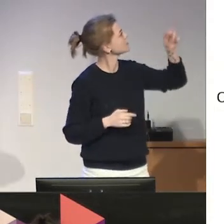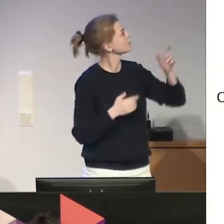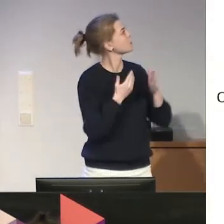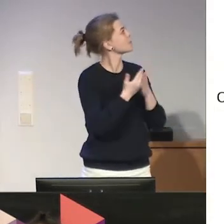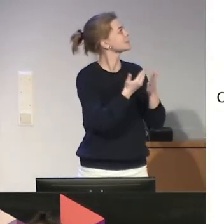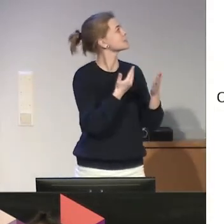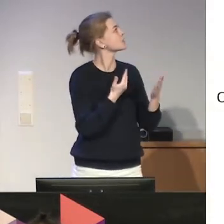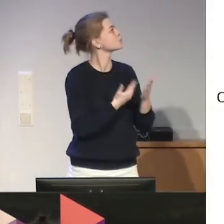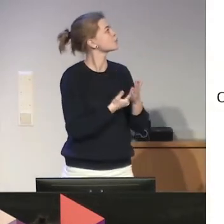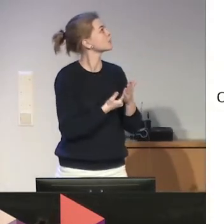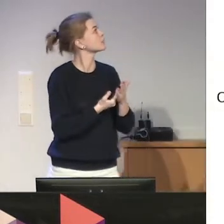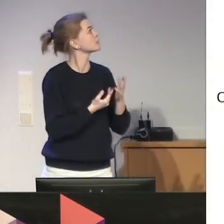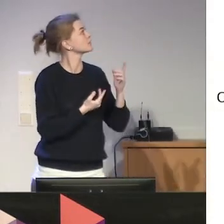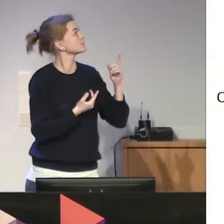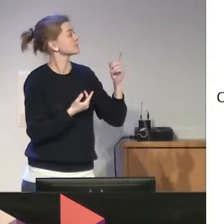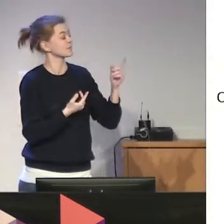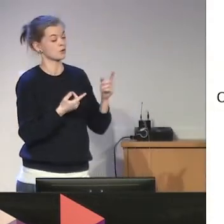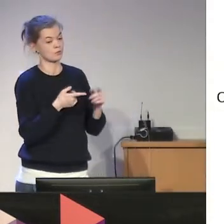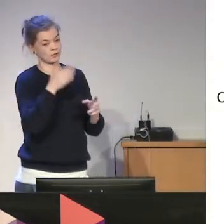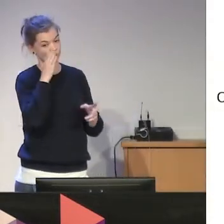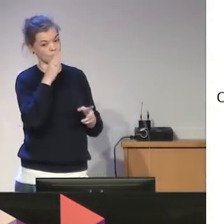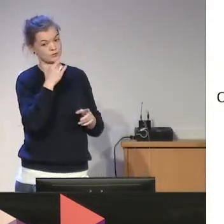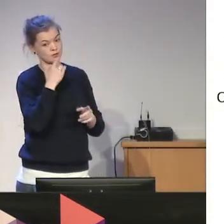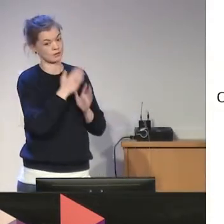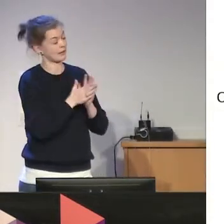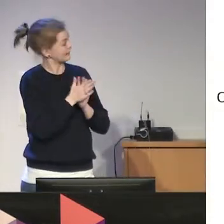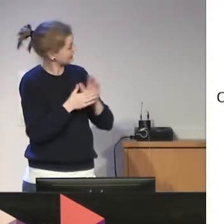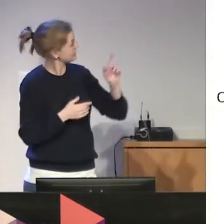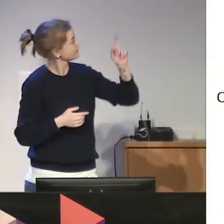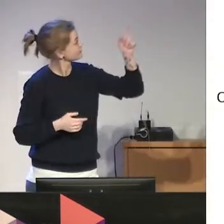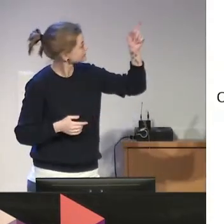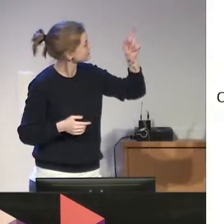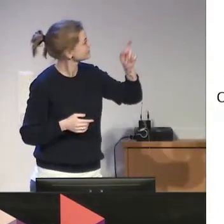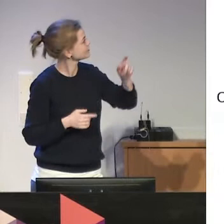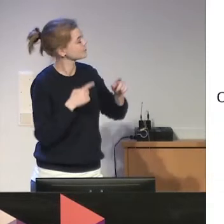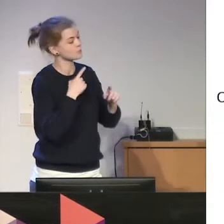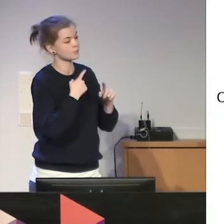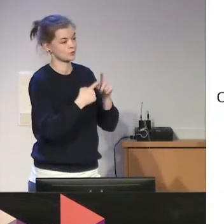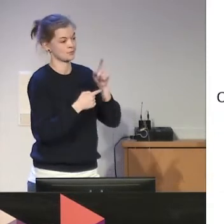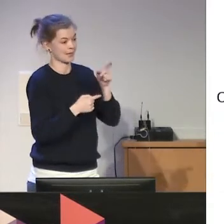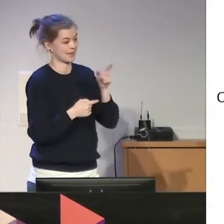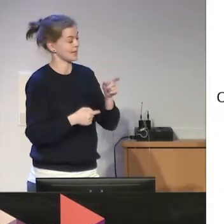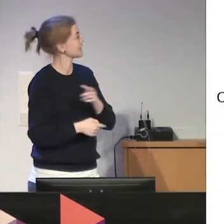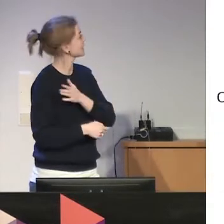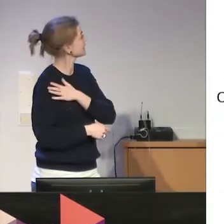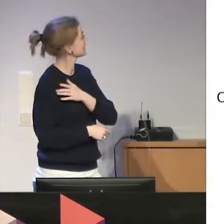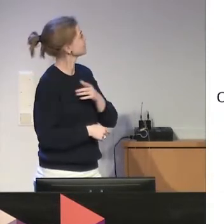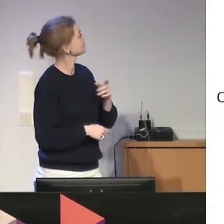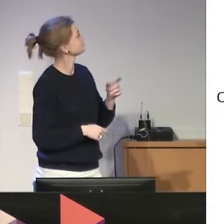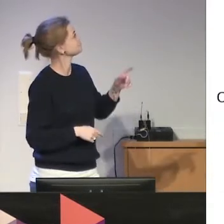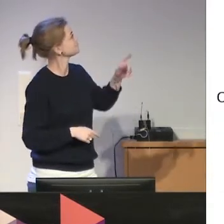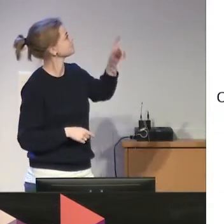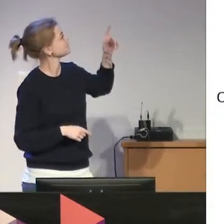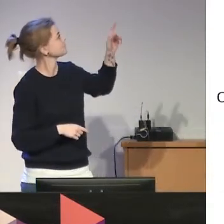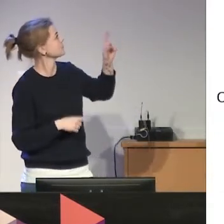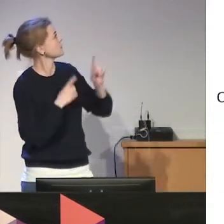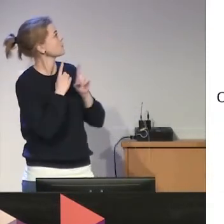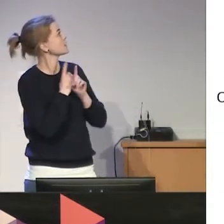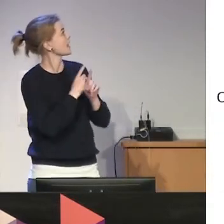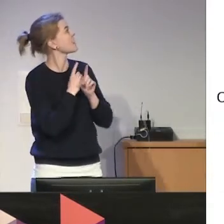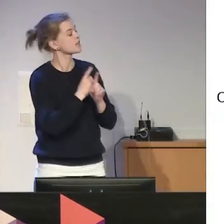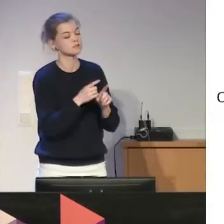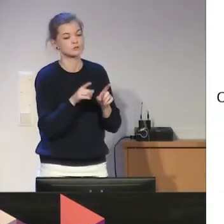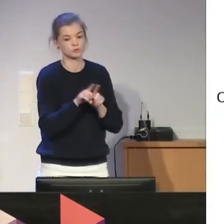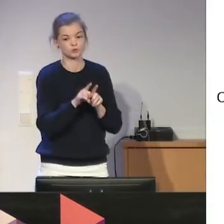in the past, in a particular way, scratching, pointing at the back. So that was the sign that the boy was using, and so pointing